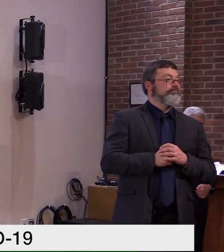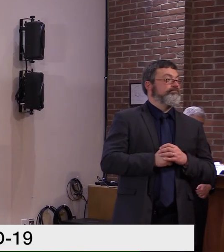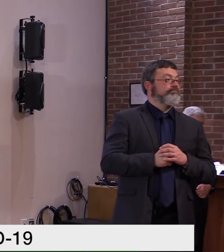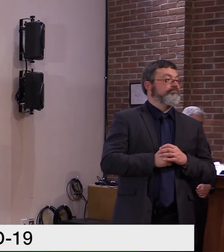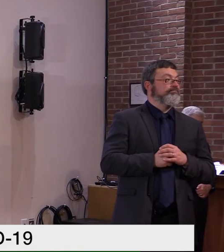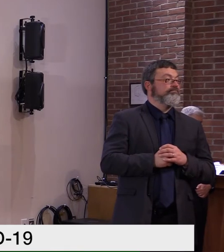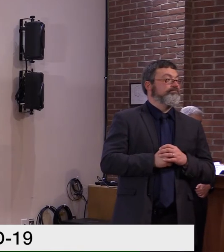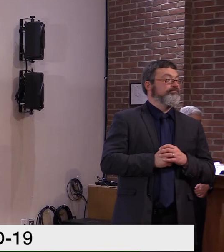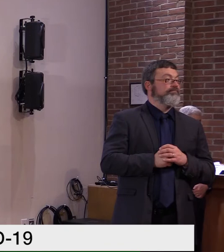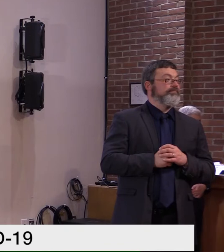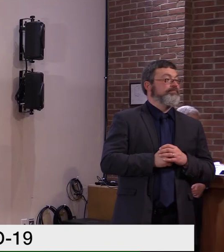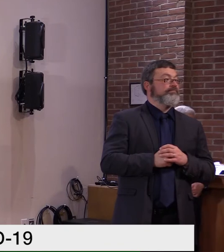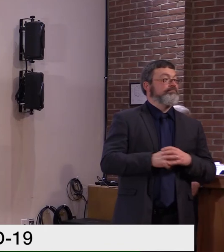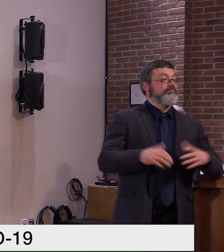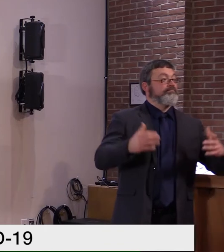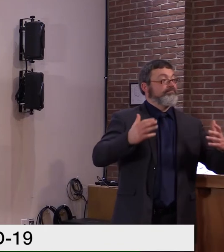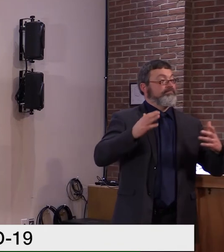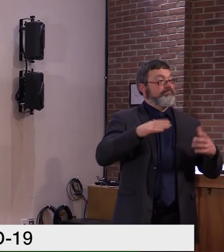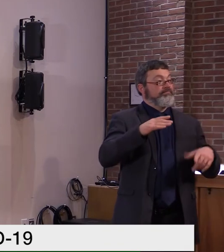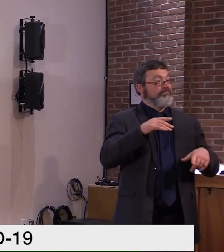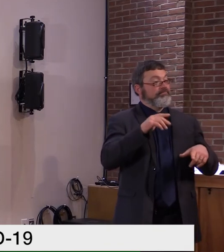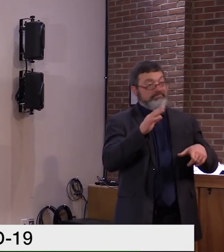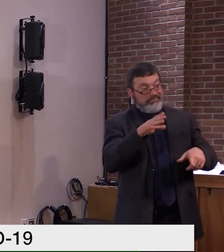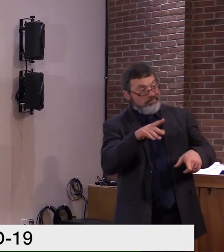Tom, the Vermont Standard.